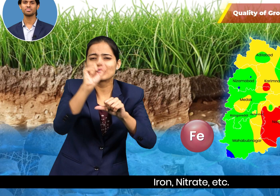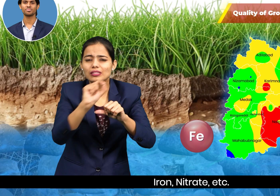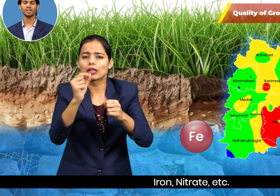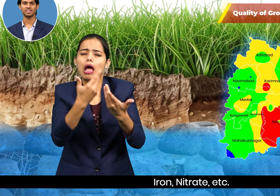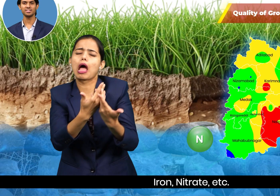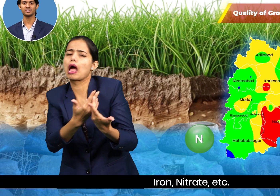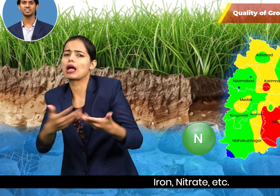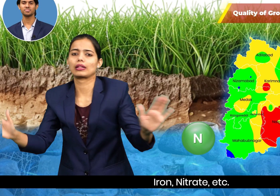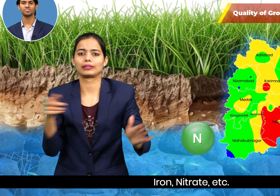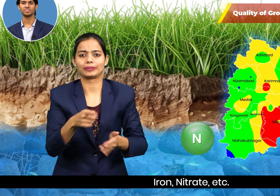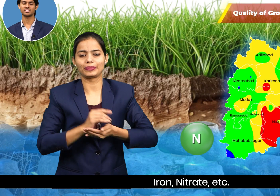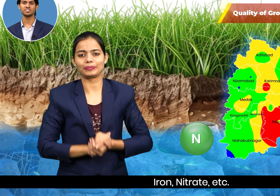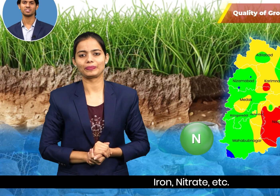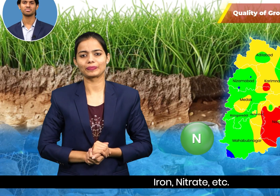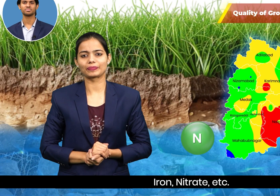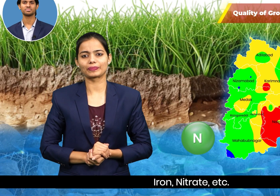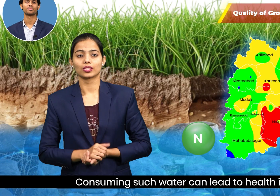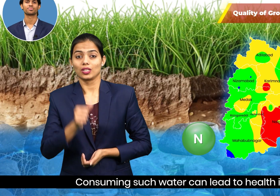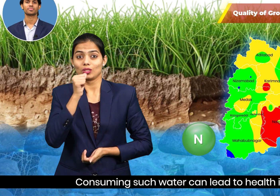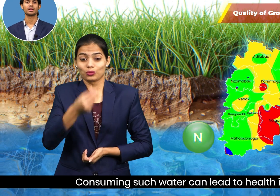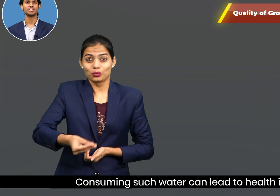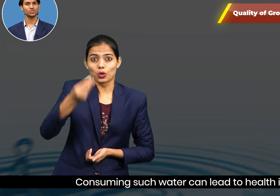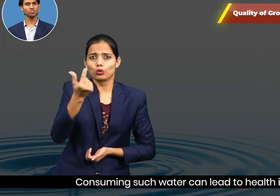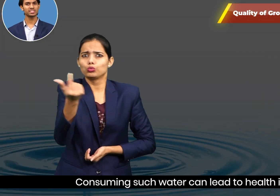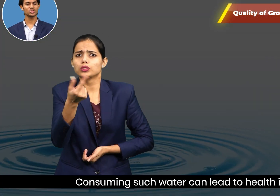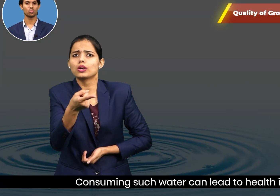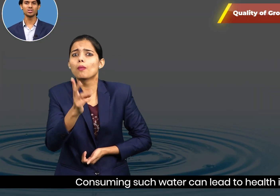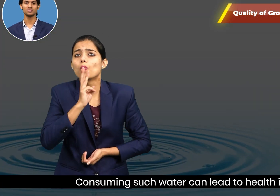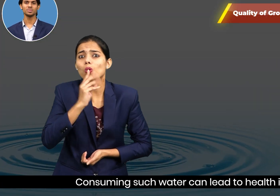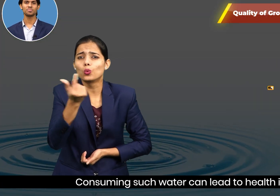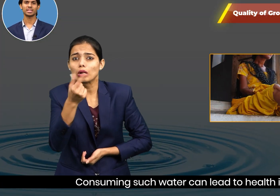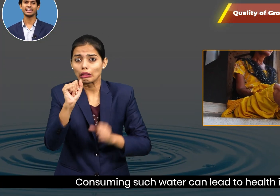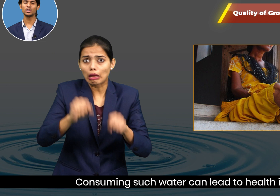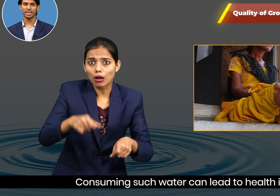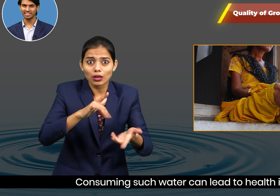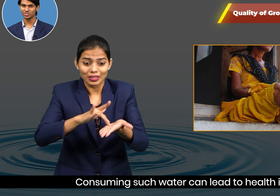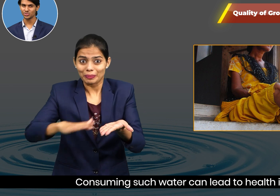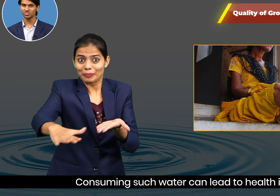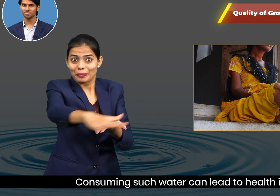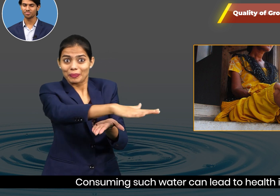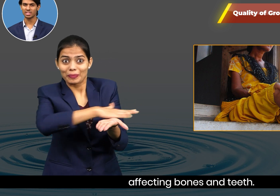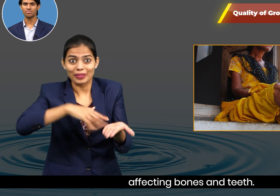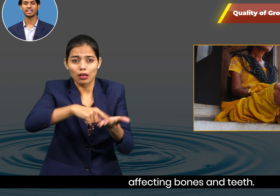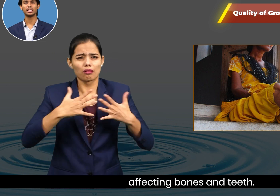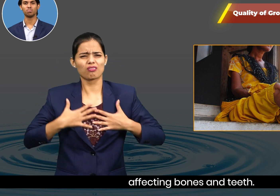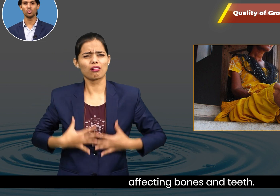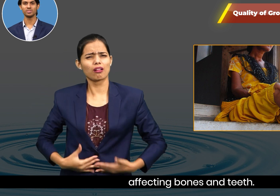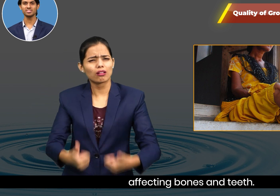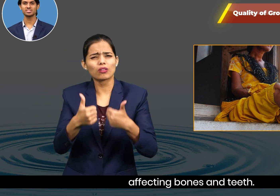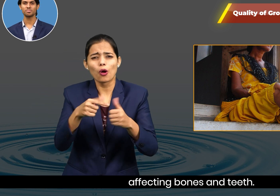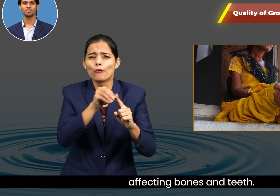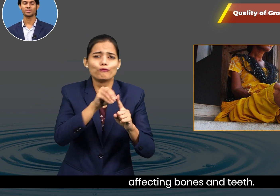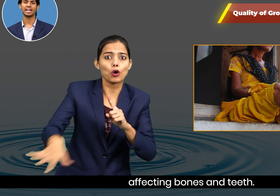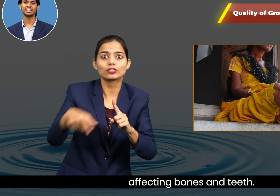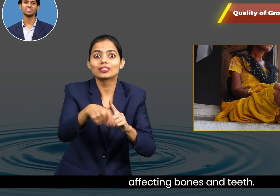iron, nitrate, etc. Consuming such water can lead to health issues affecting